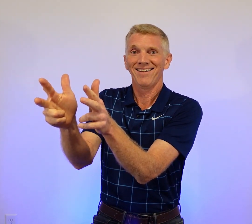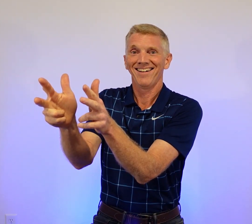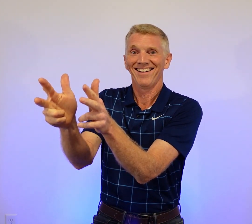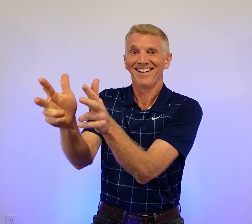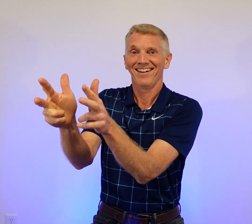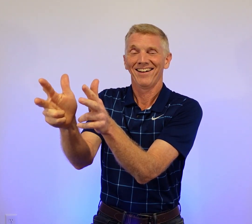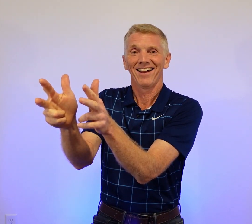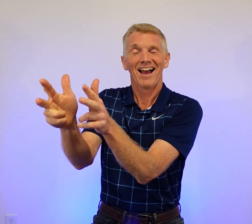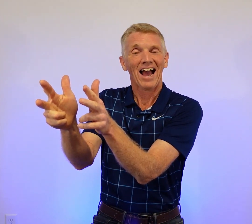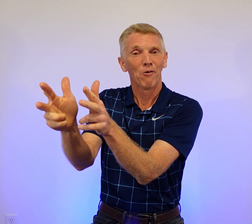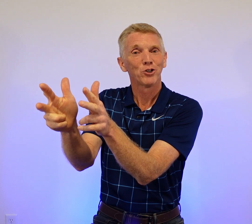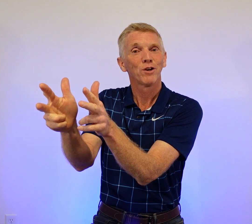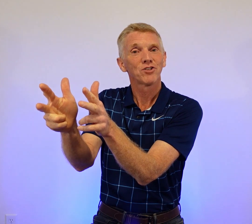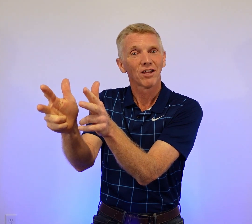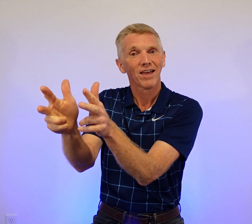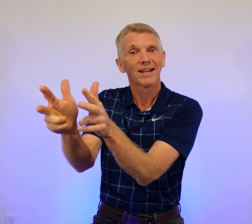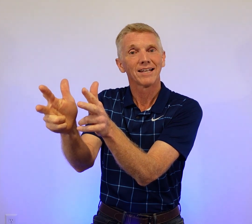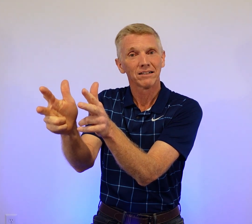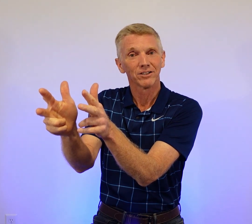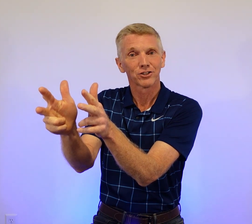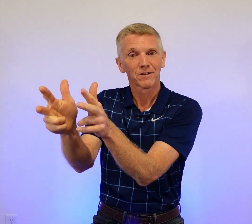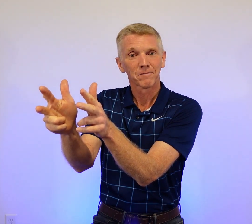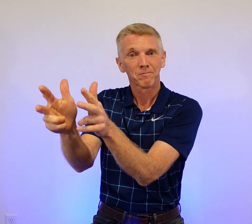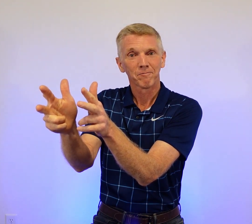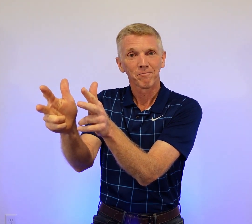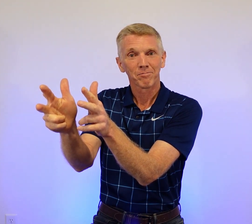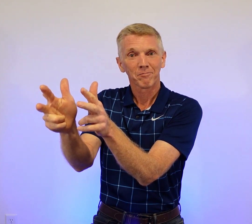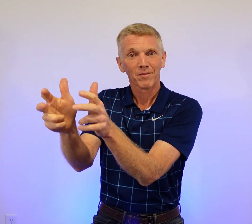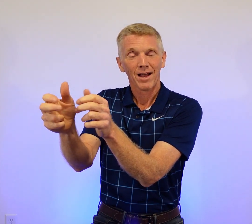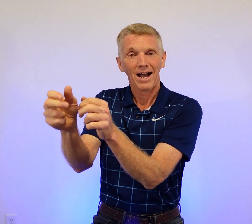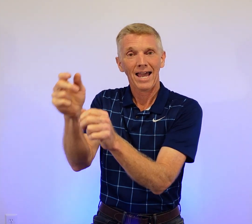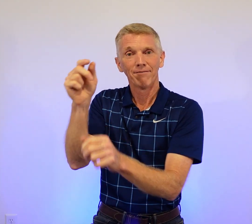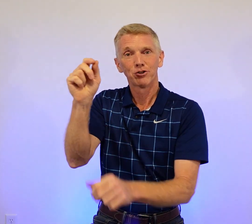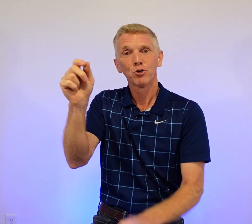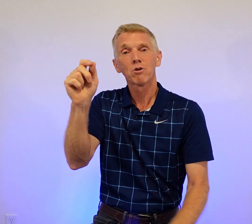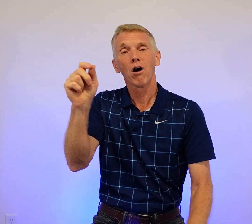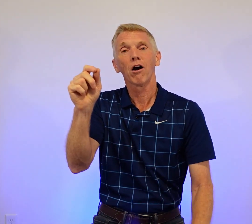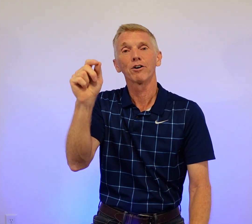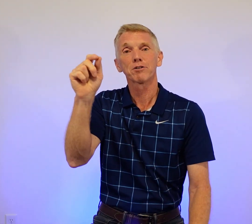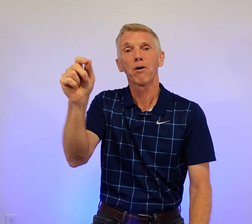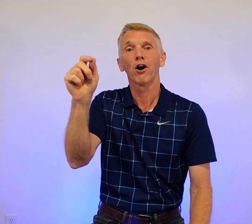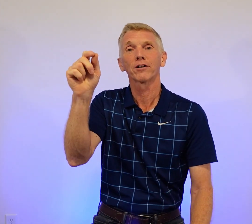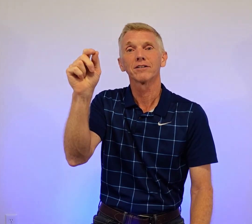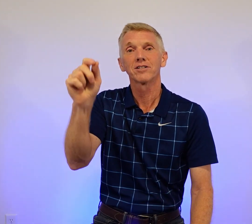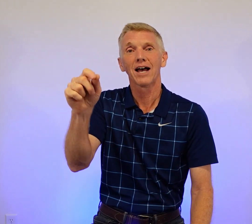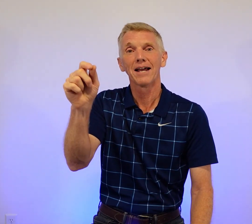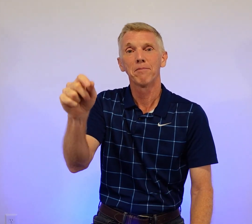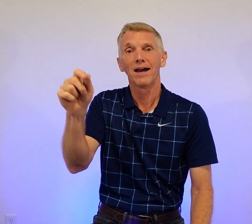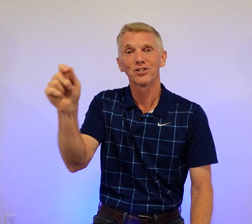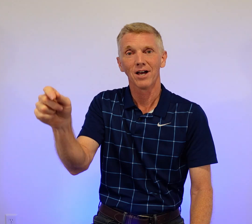Okay. How would you have said that in English? I have two cars parked side by